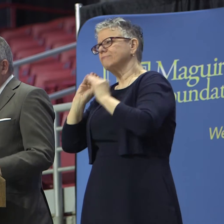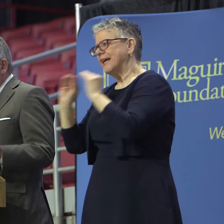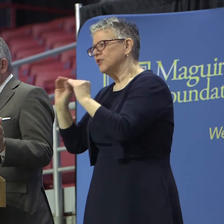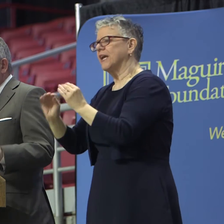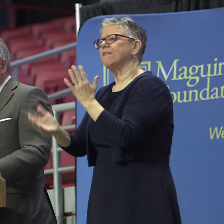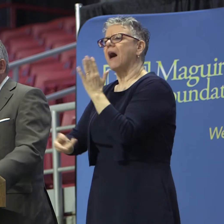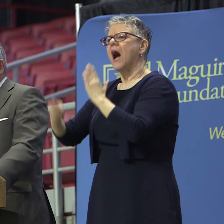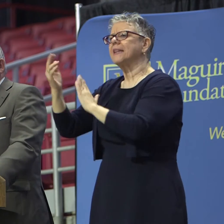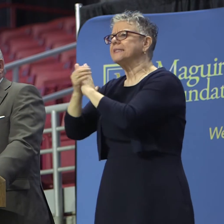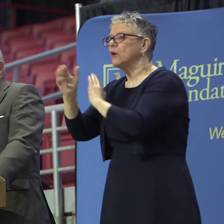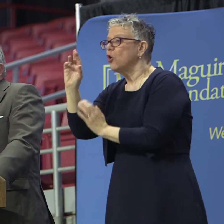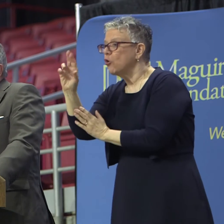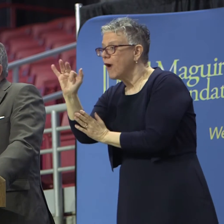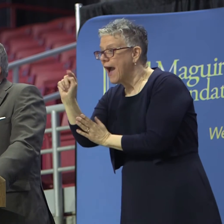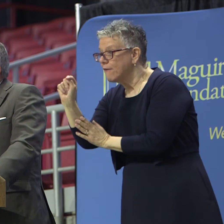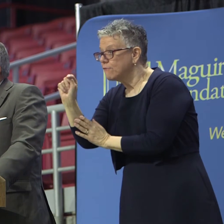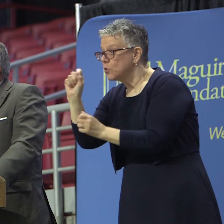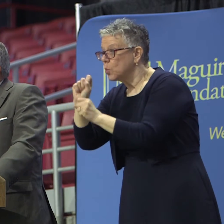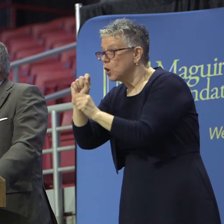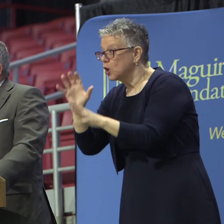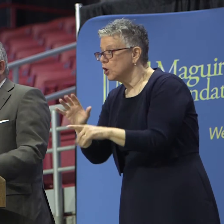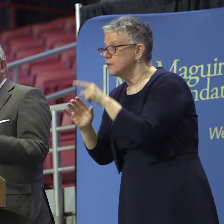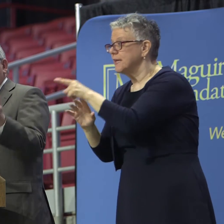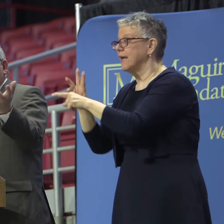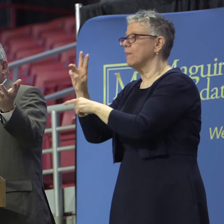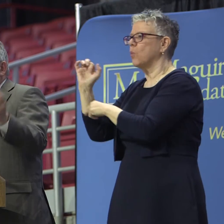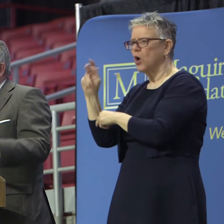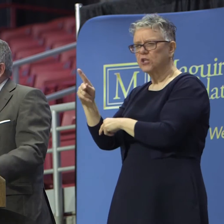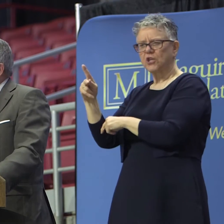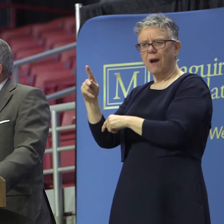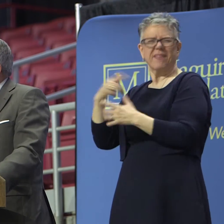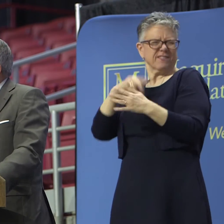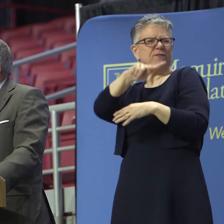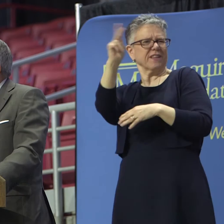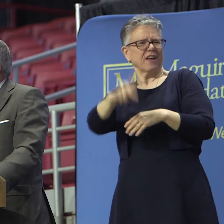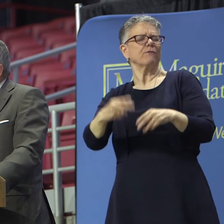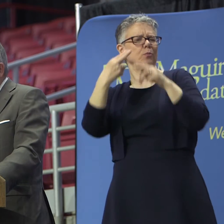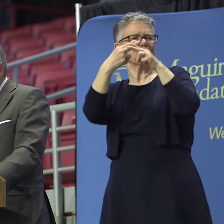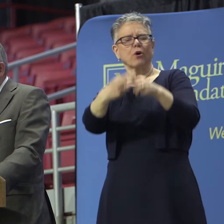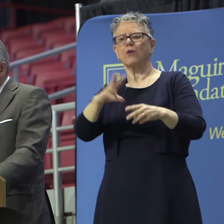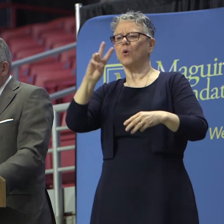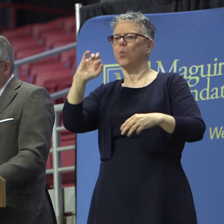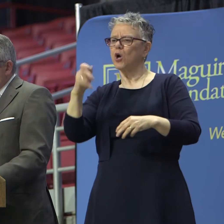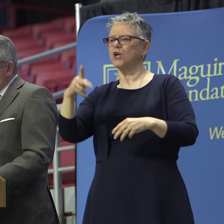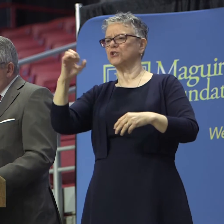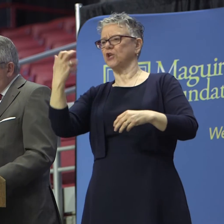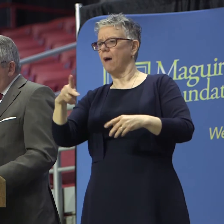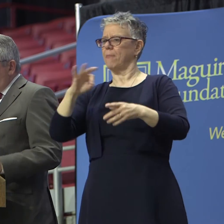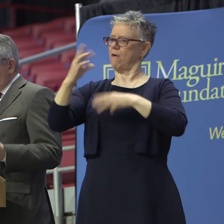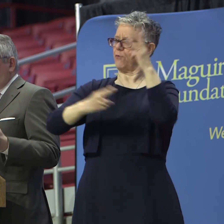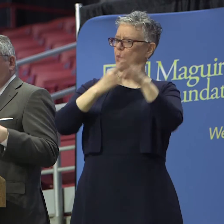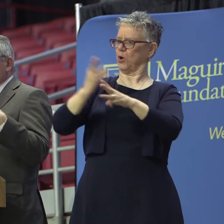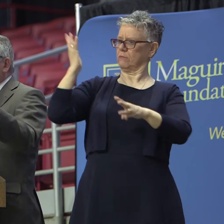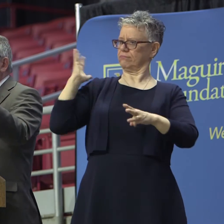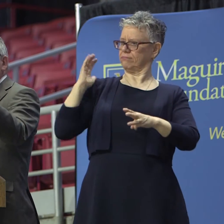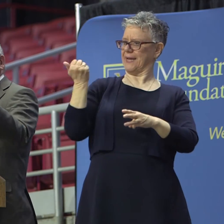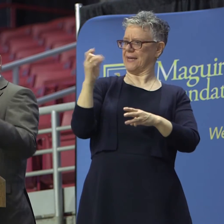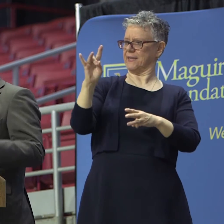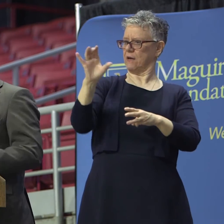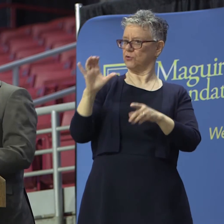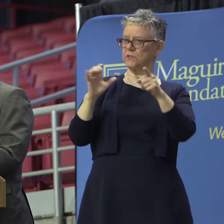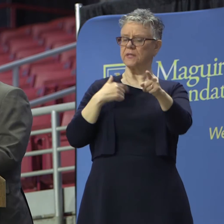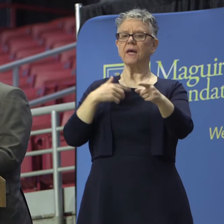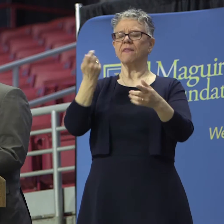workers, craft workers, in the workshop of the world, which is what Philadelphia was known as in the 19th century, who were rapidly